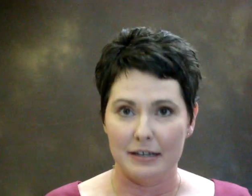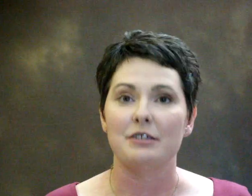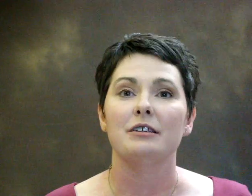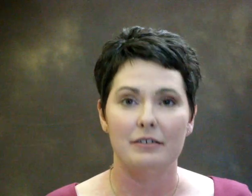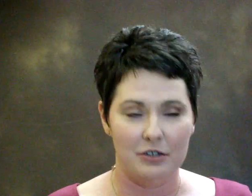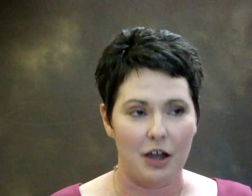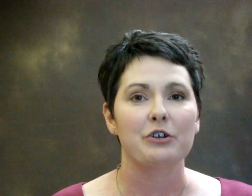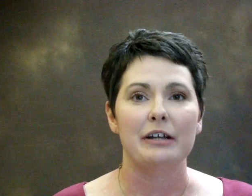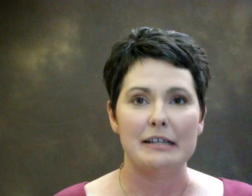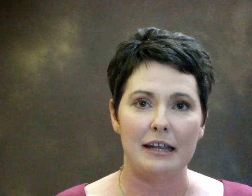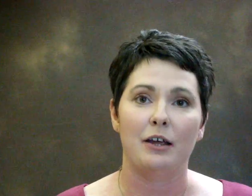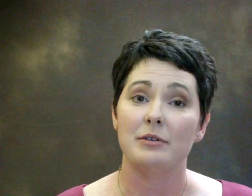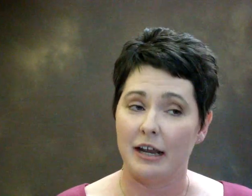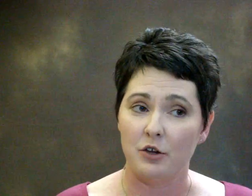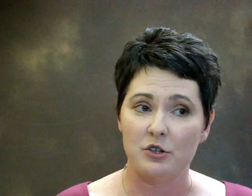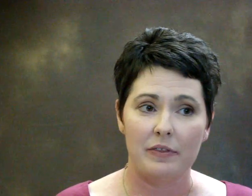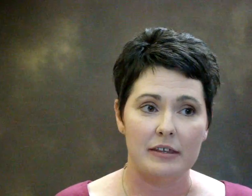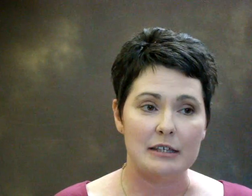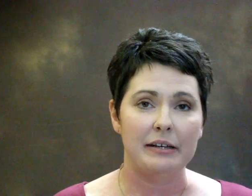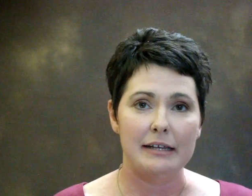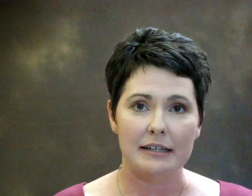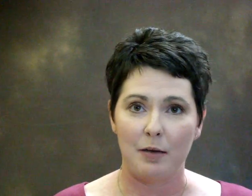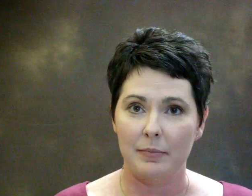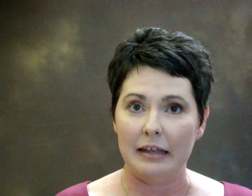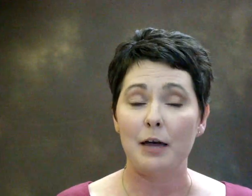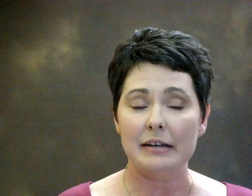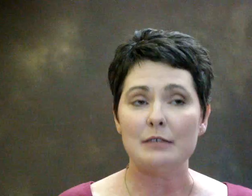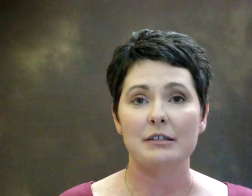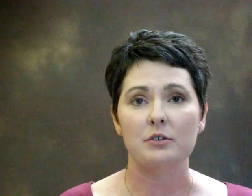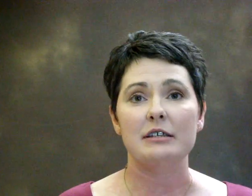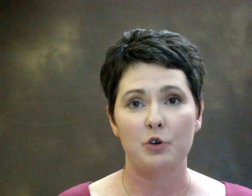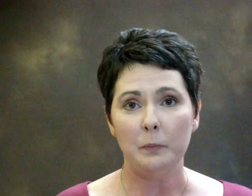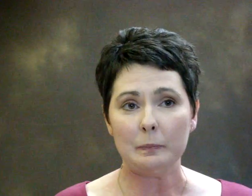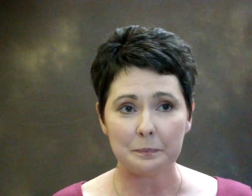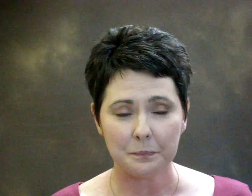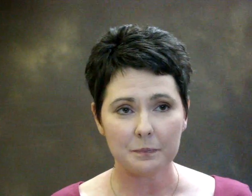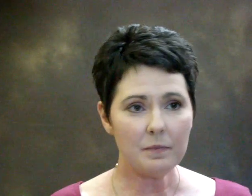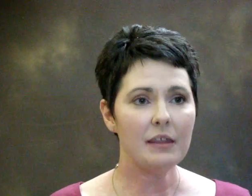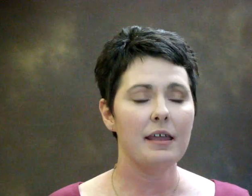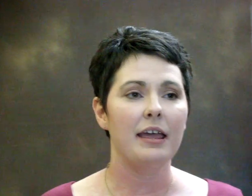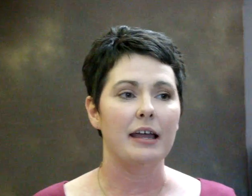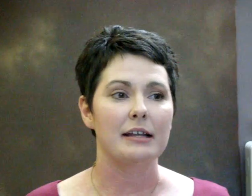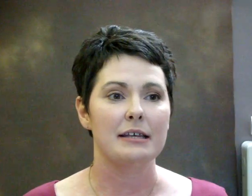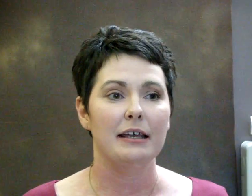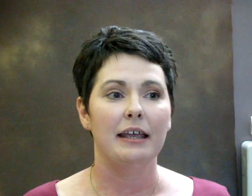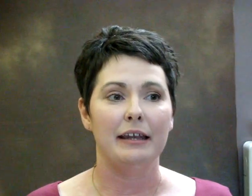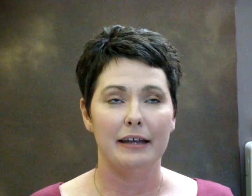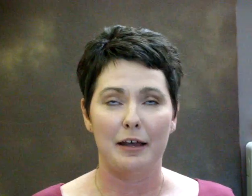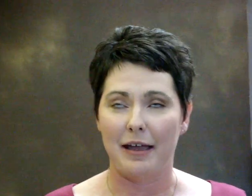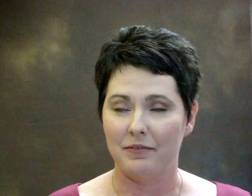Tennessee. yes, to Dr. Ernest, and I was diagnosed with the splenius capitis muscle syndrome, and ended up having